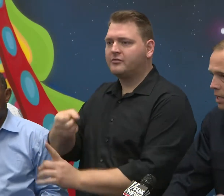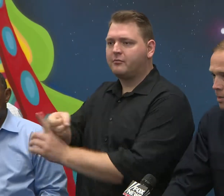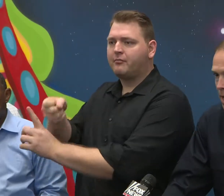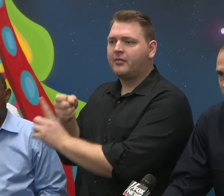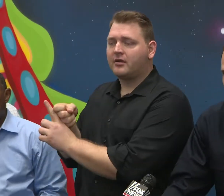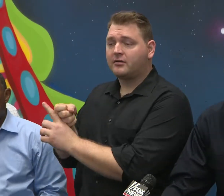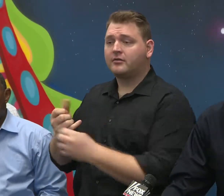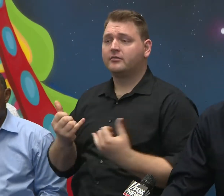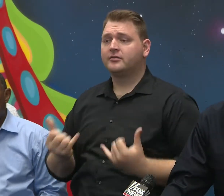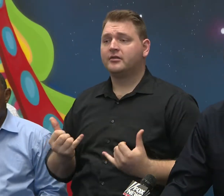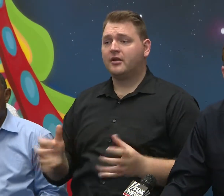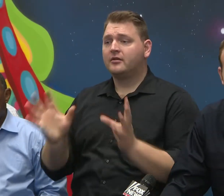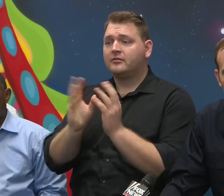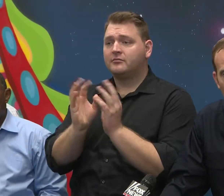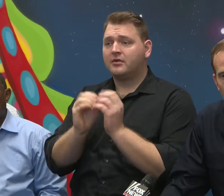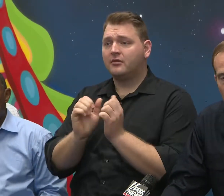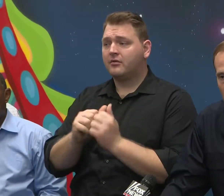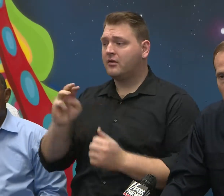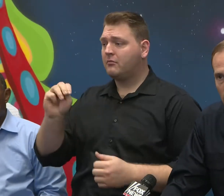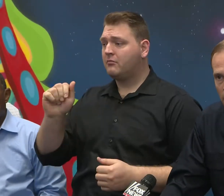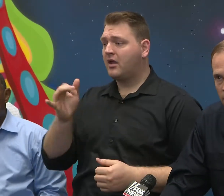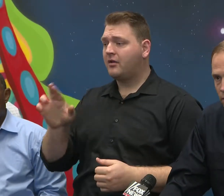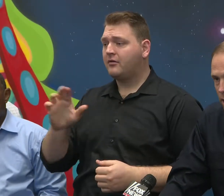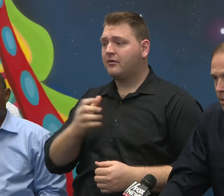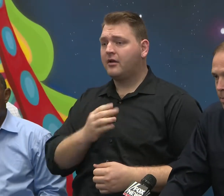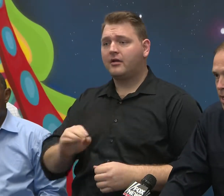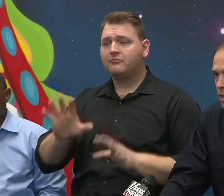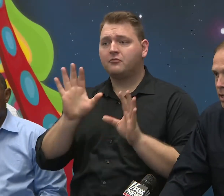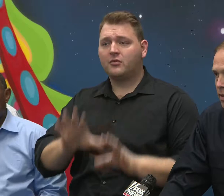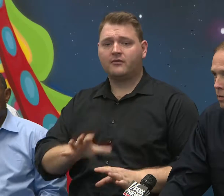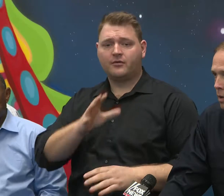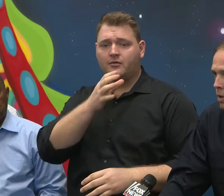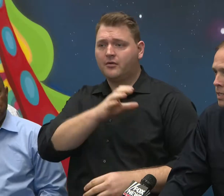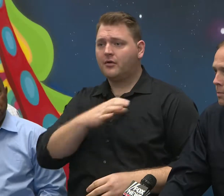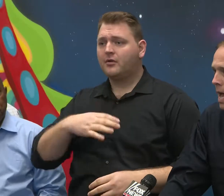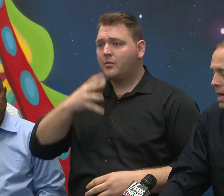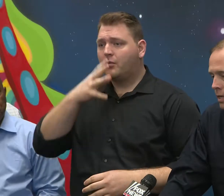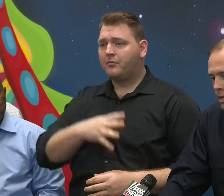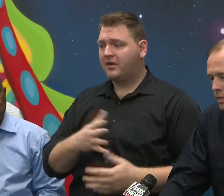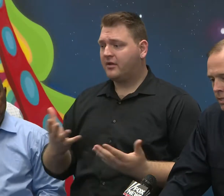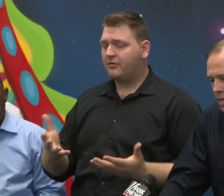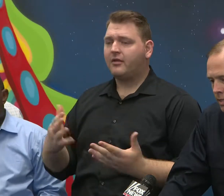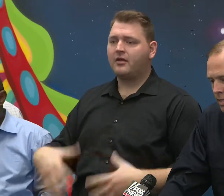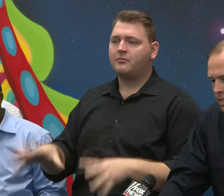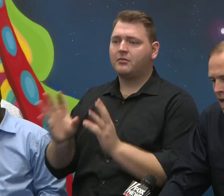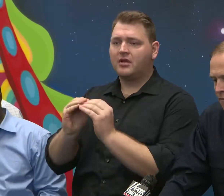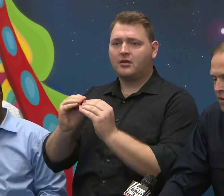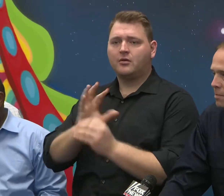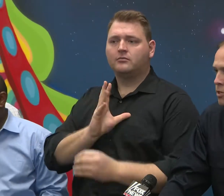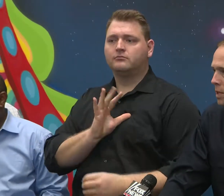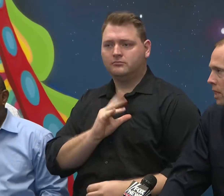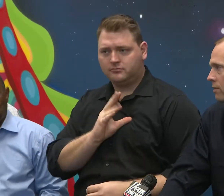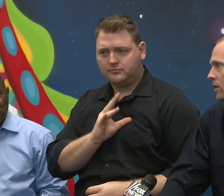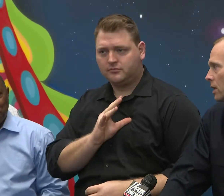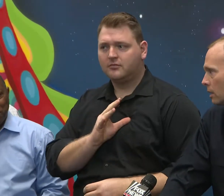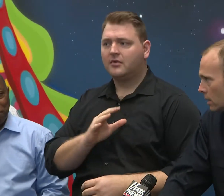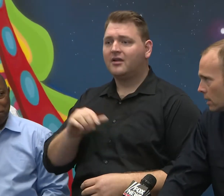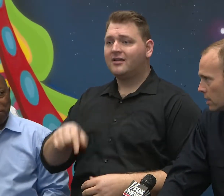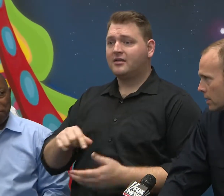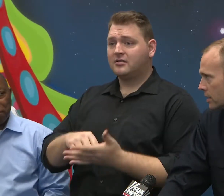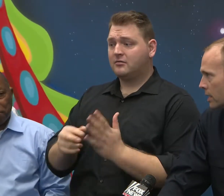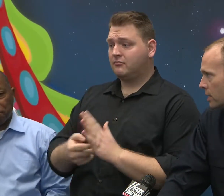with the mayor and the good congresswoman here is incredibly productive, and what it's about is that this is not FEMA's